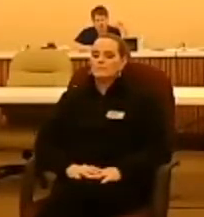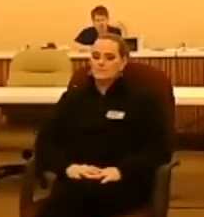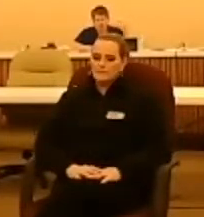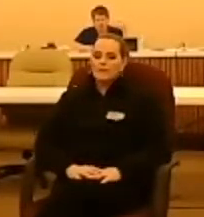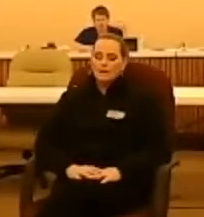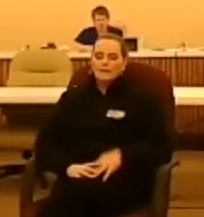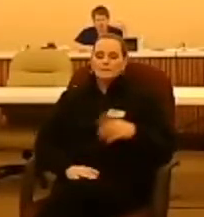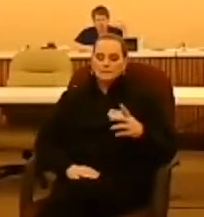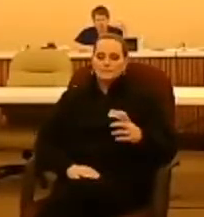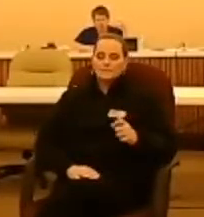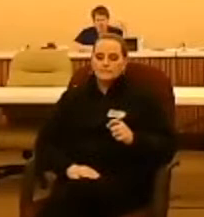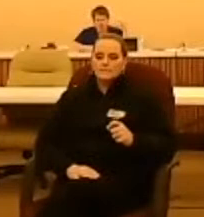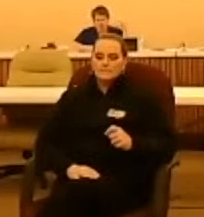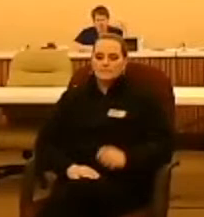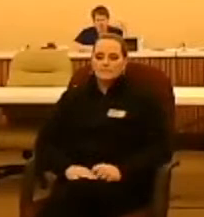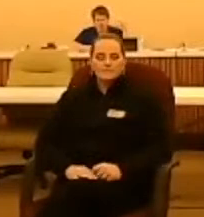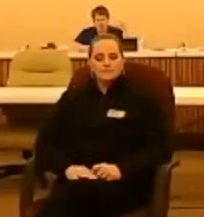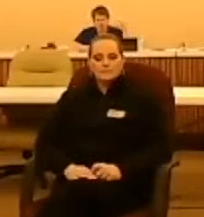having some